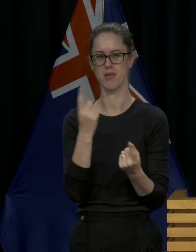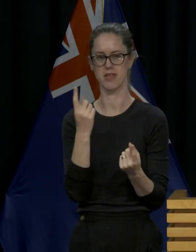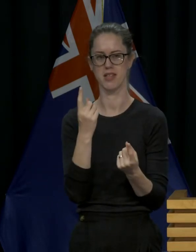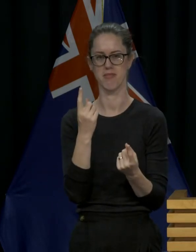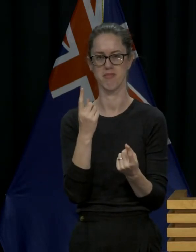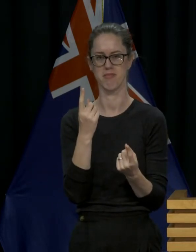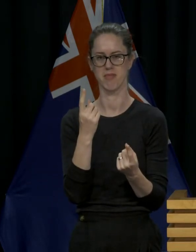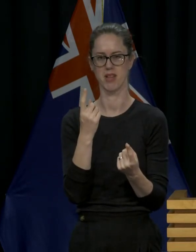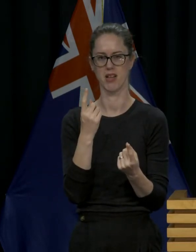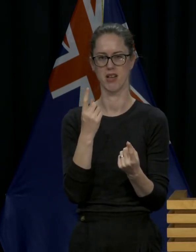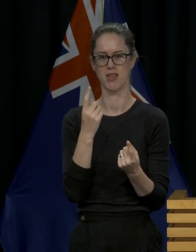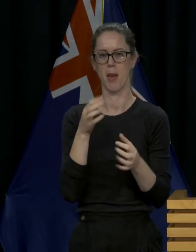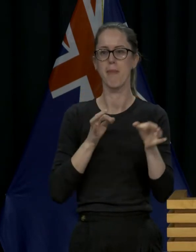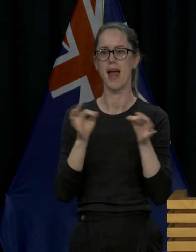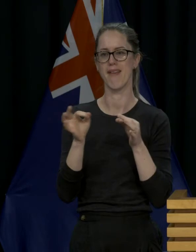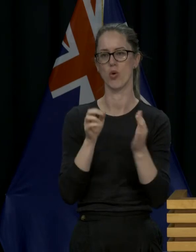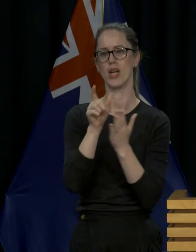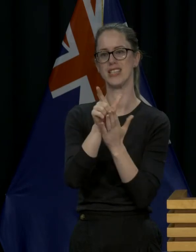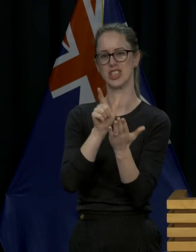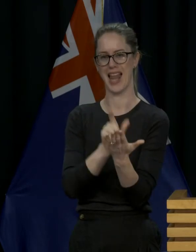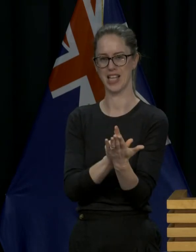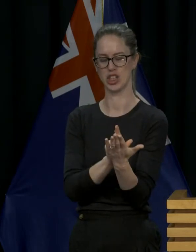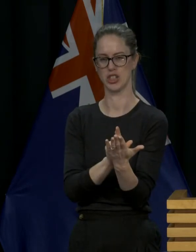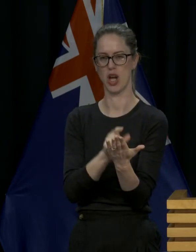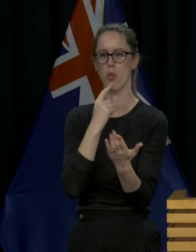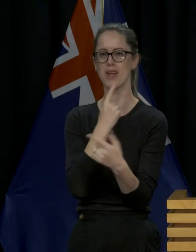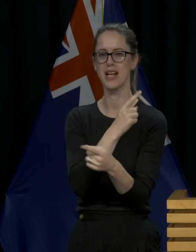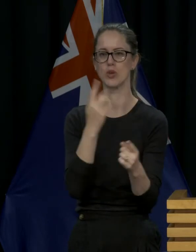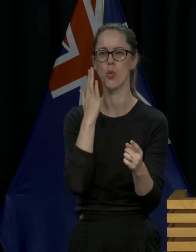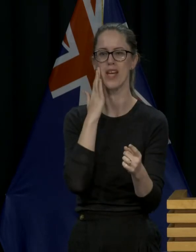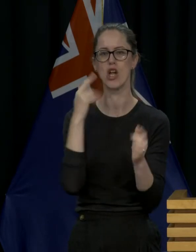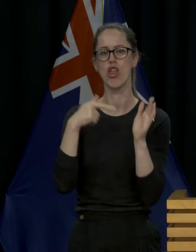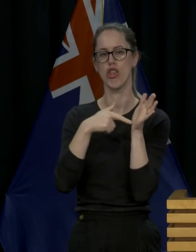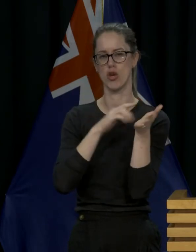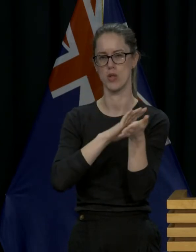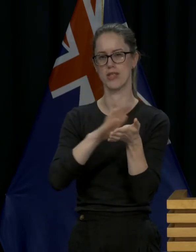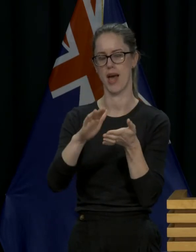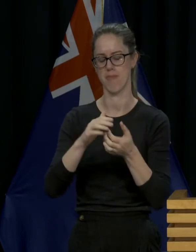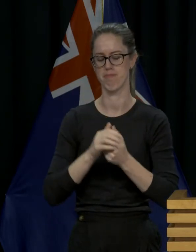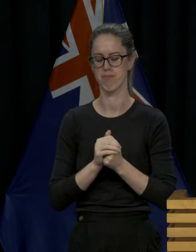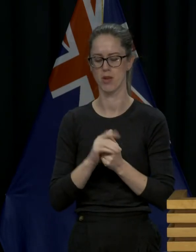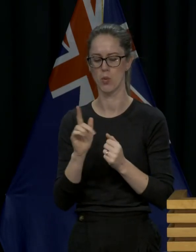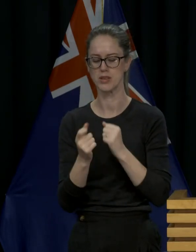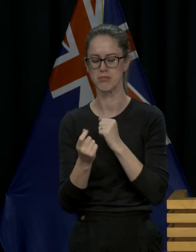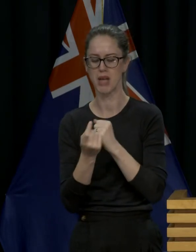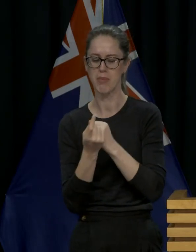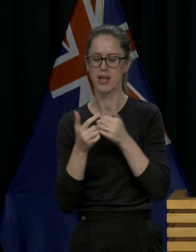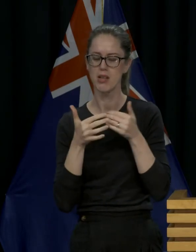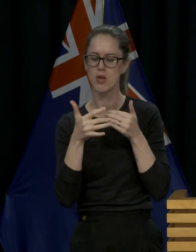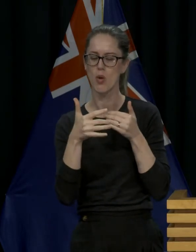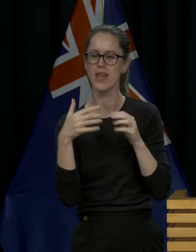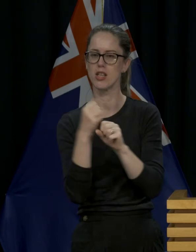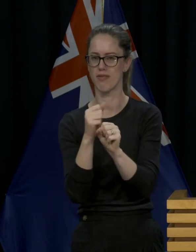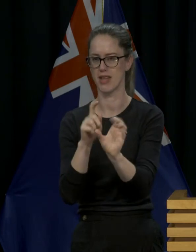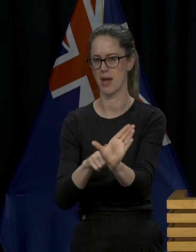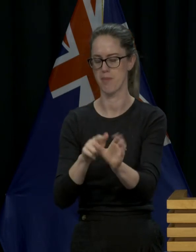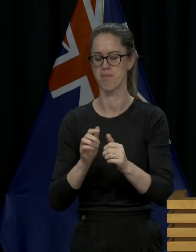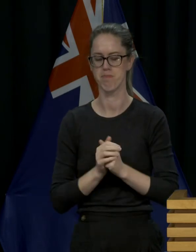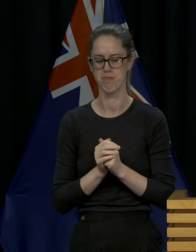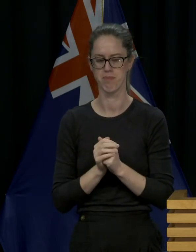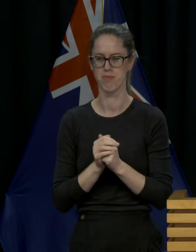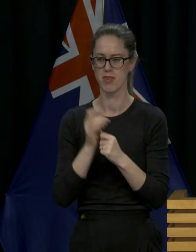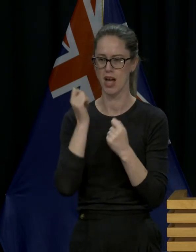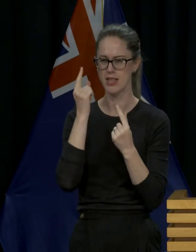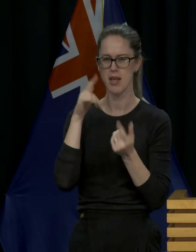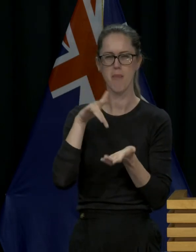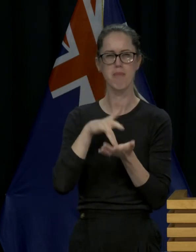that legislative agenda on Thursday and some of the focus just taking us through to the end of the year. I understand